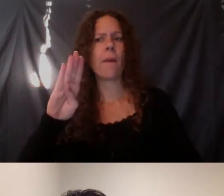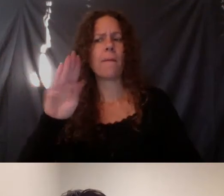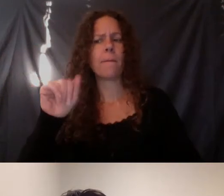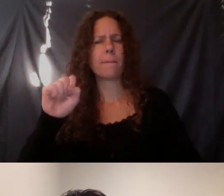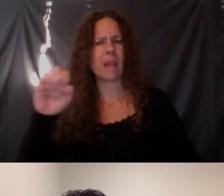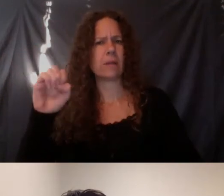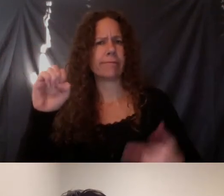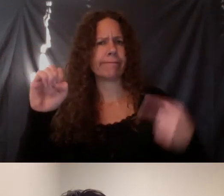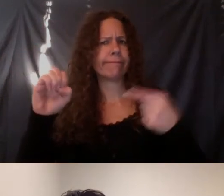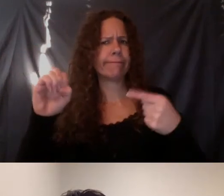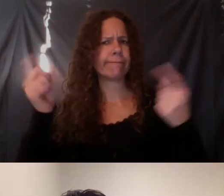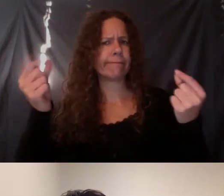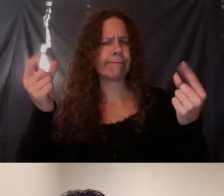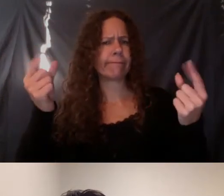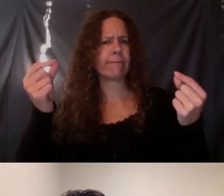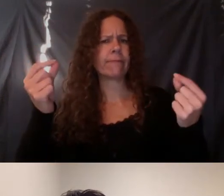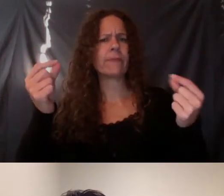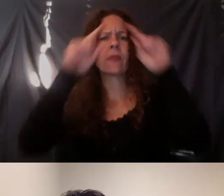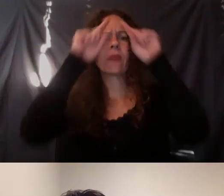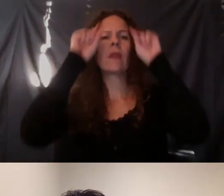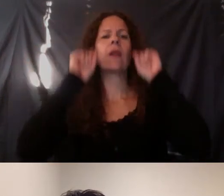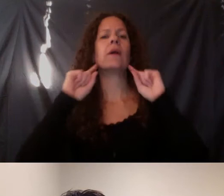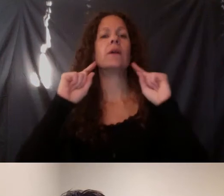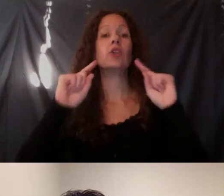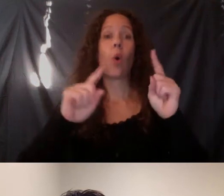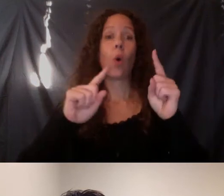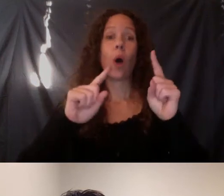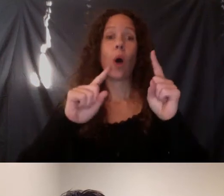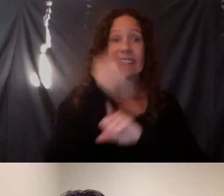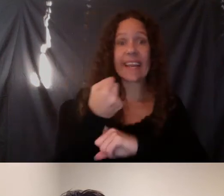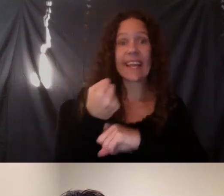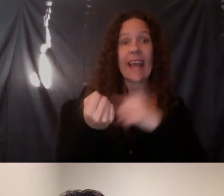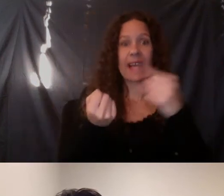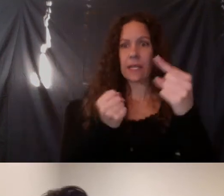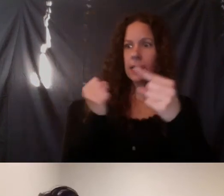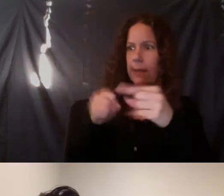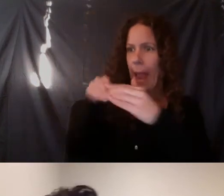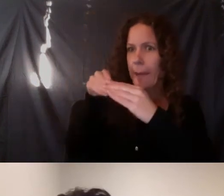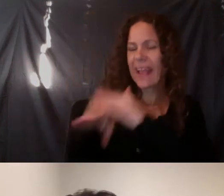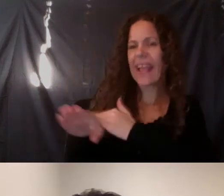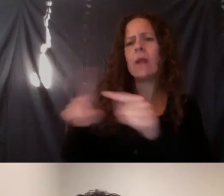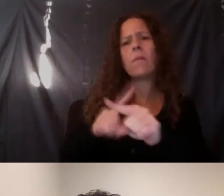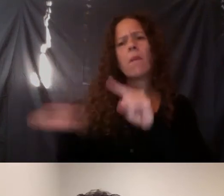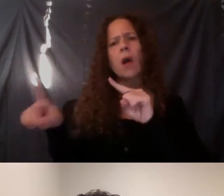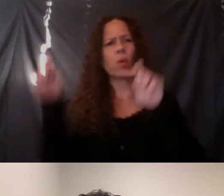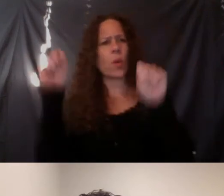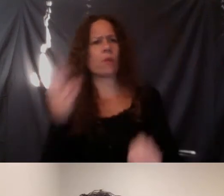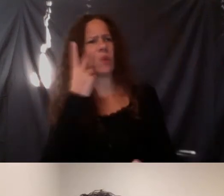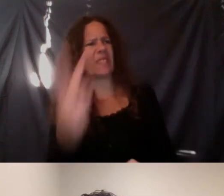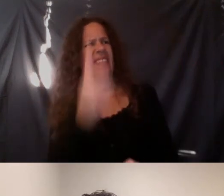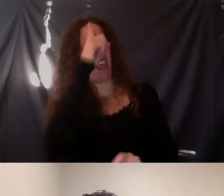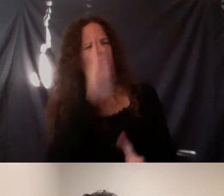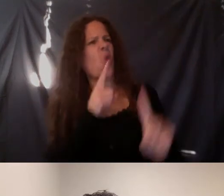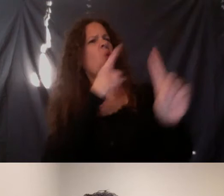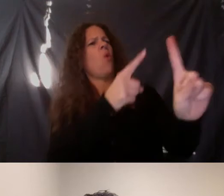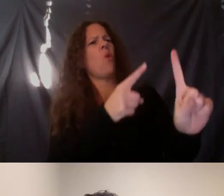assign various incidents as they came in, but also allowed a whole variety of people to see it, and so be able to see